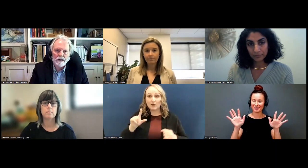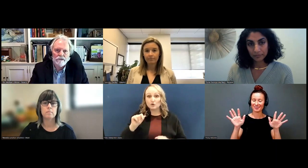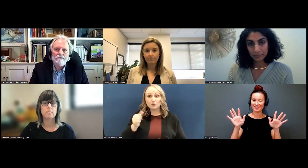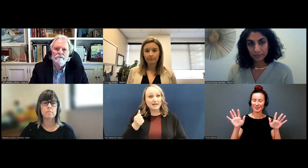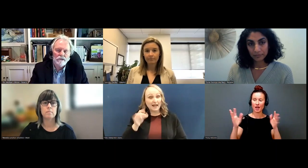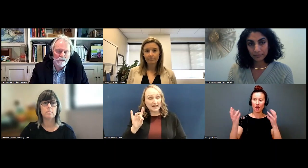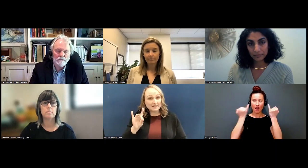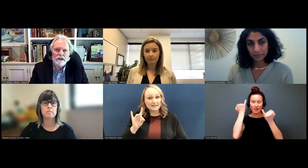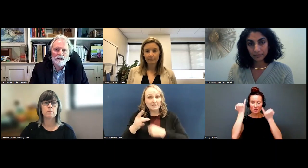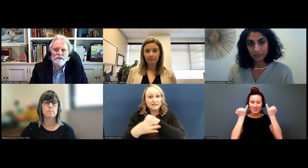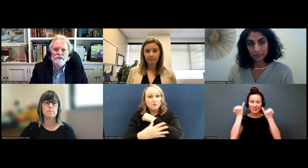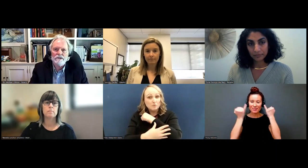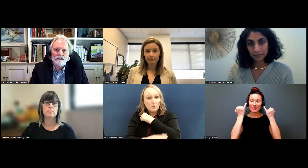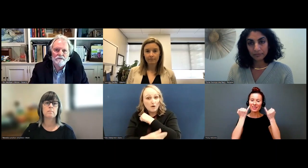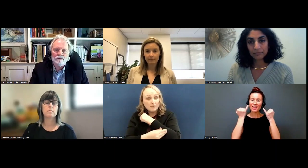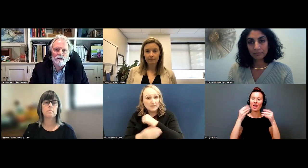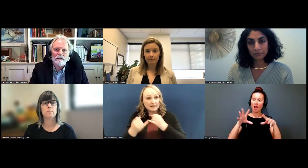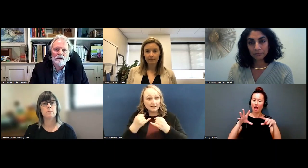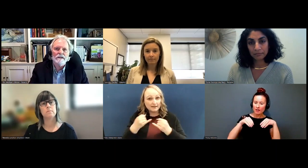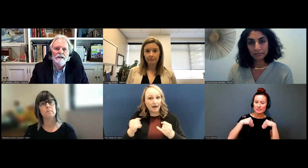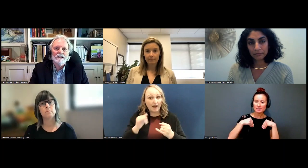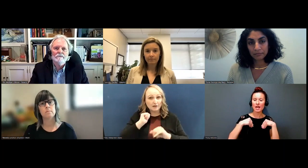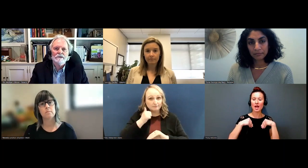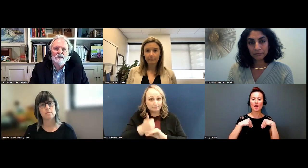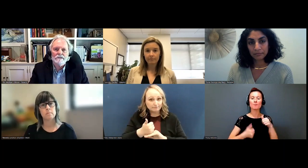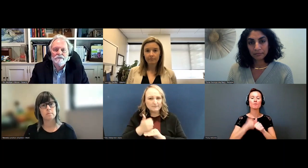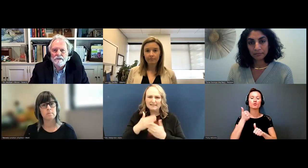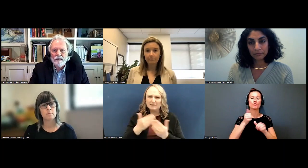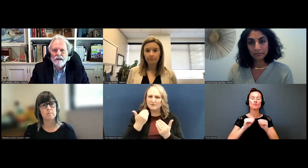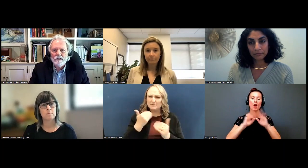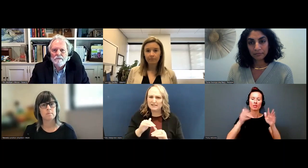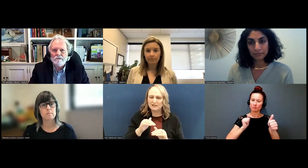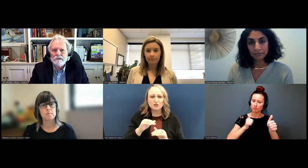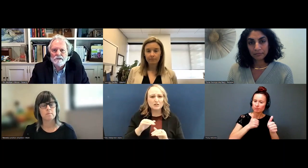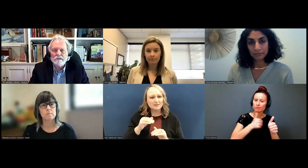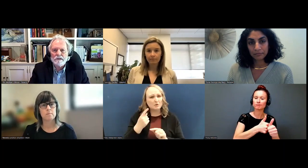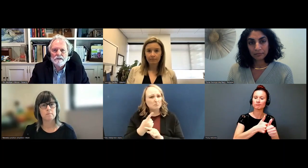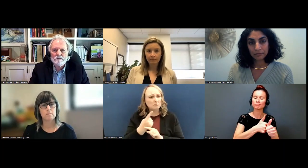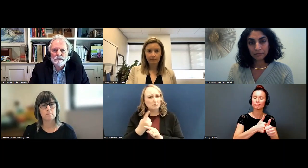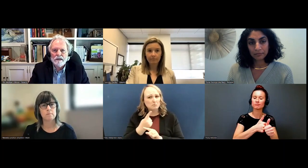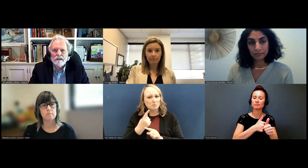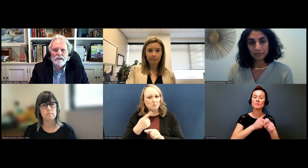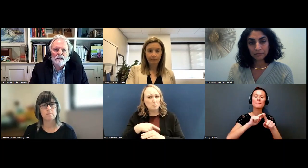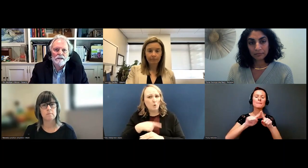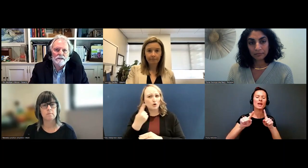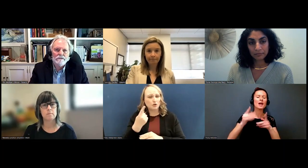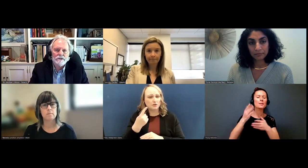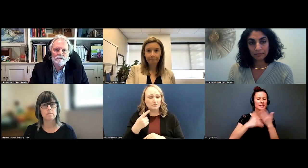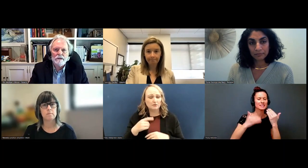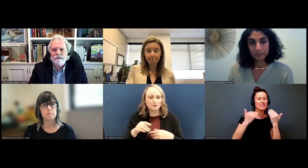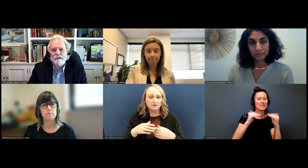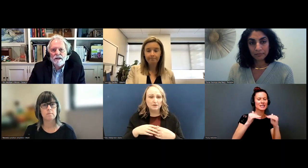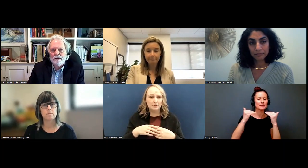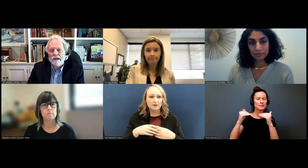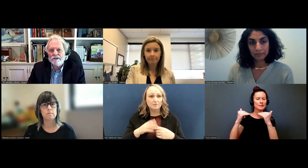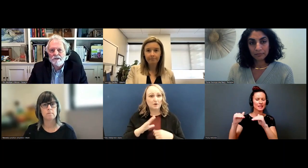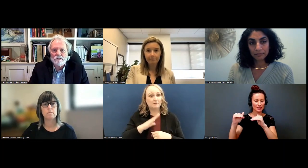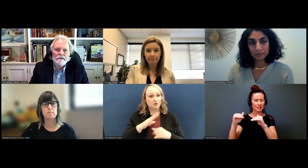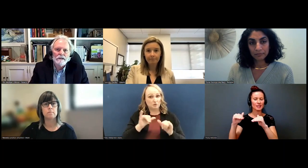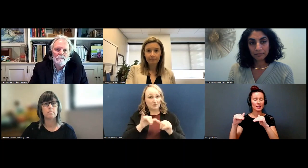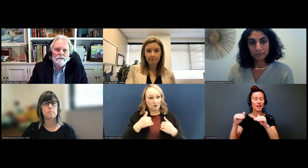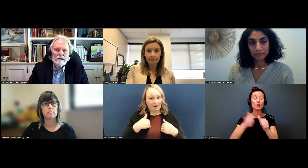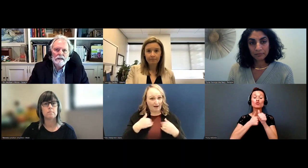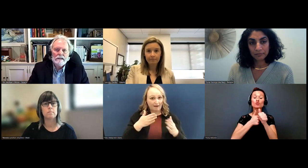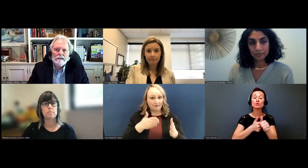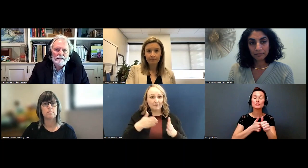fairly progressive, with limitations, as Jennifer pointed out, particularly for people with disabilities, but nonetheless an official measure. The next year,